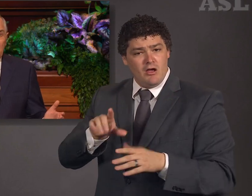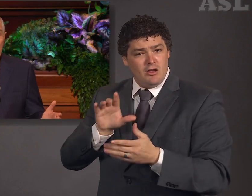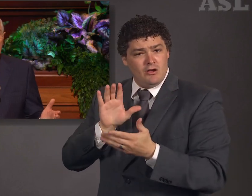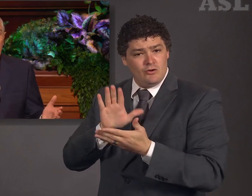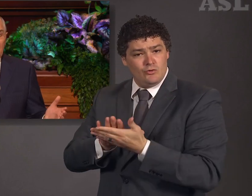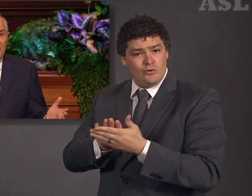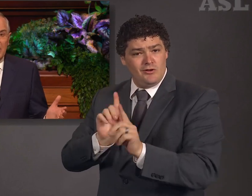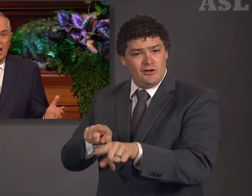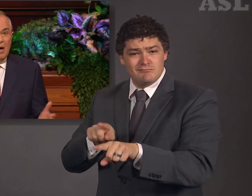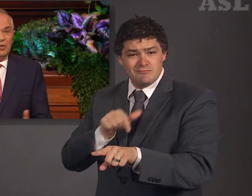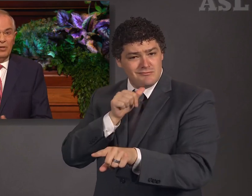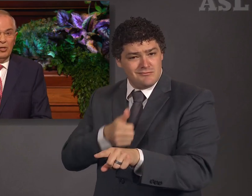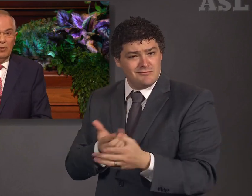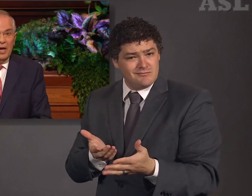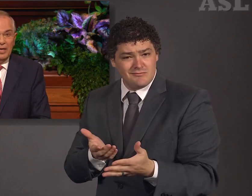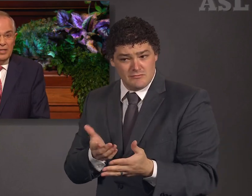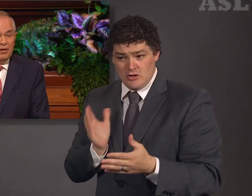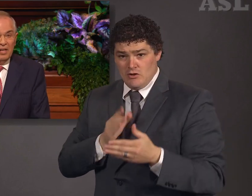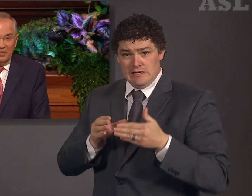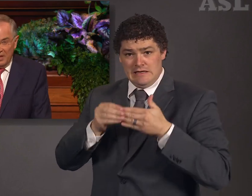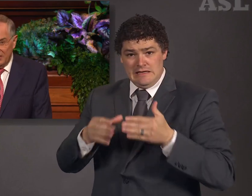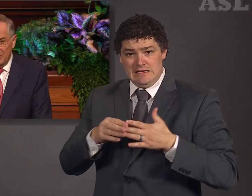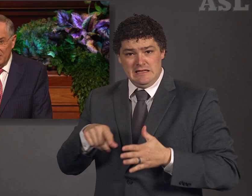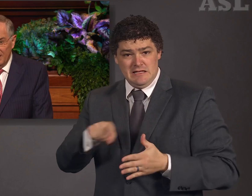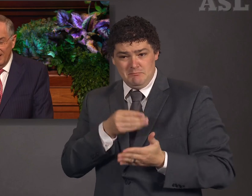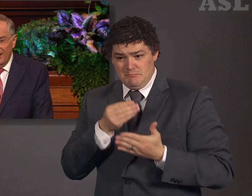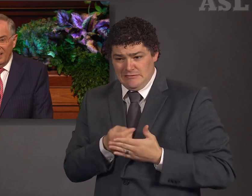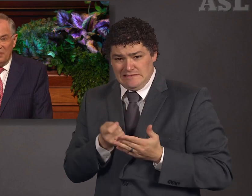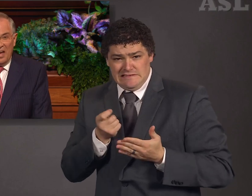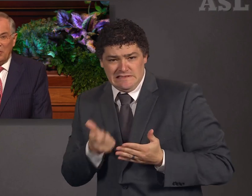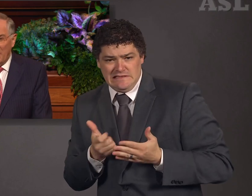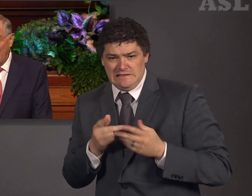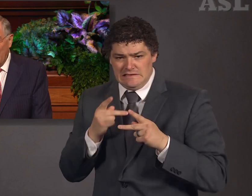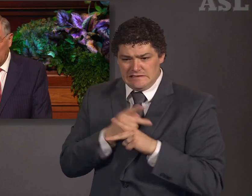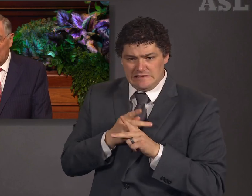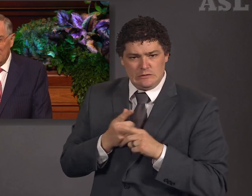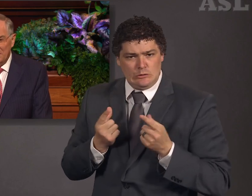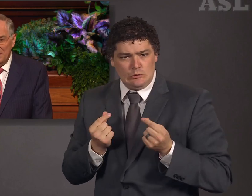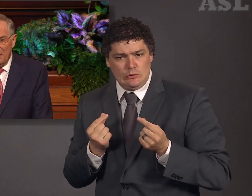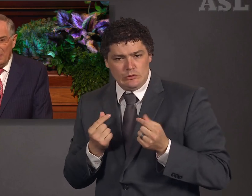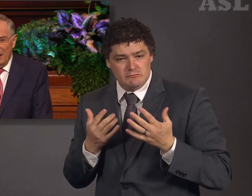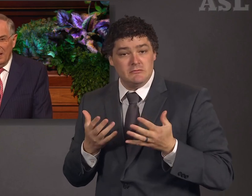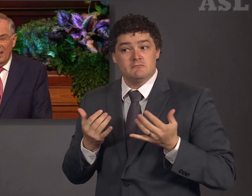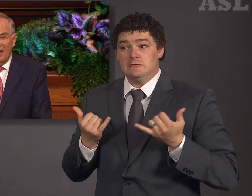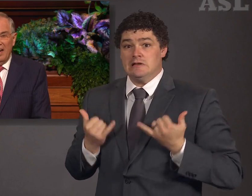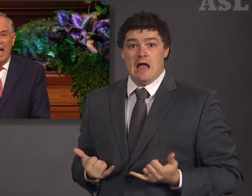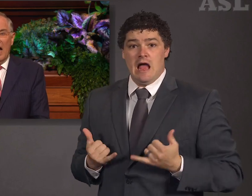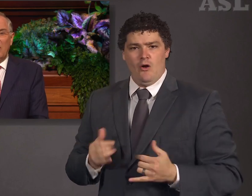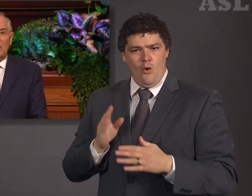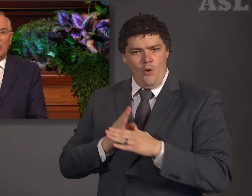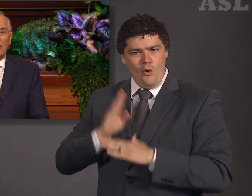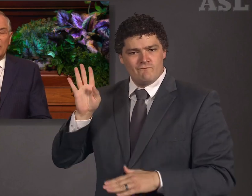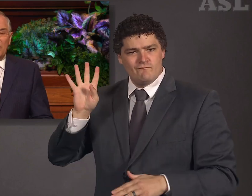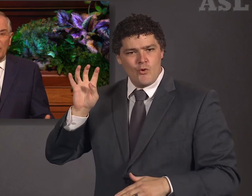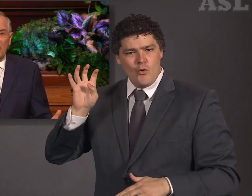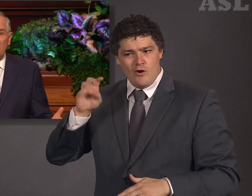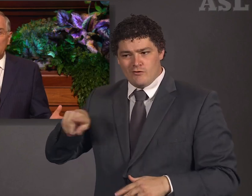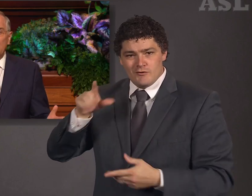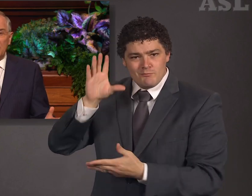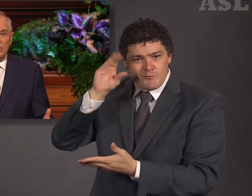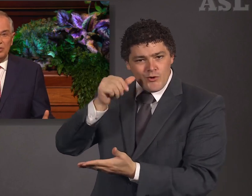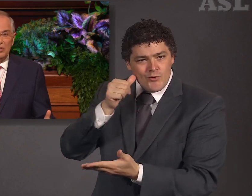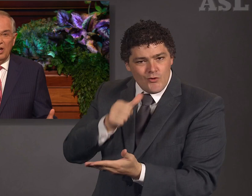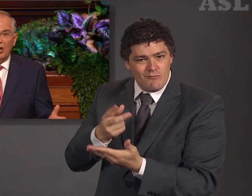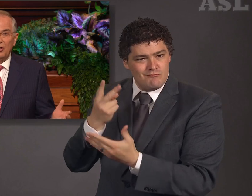leaders, with very nominal humanitarian funds, found a way to help. Now, more than